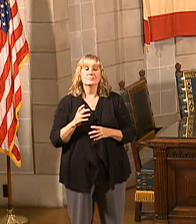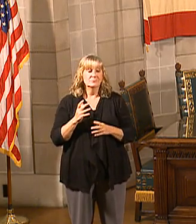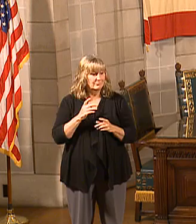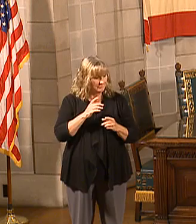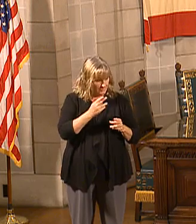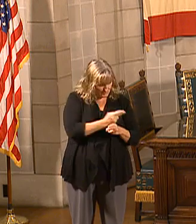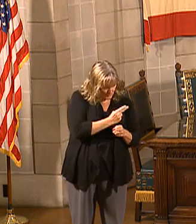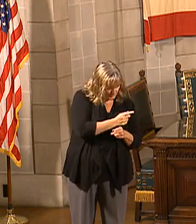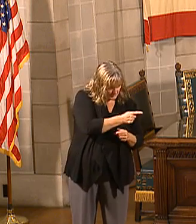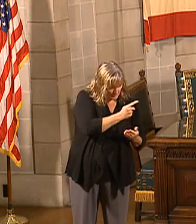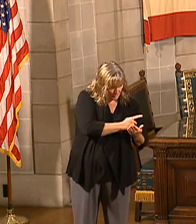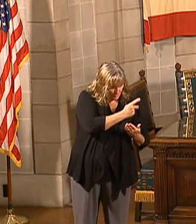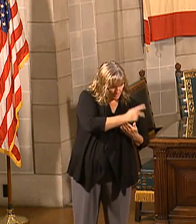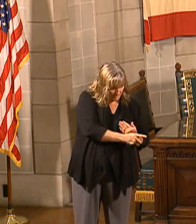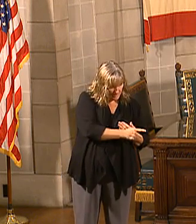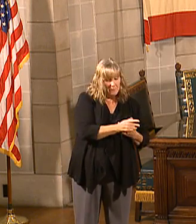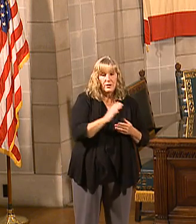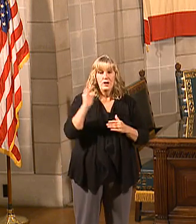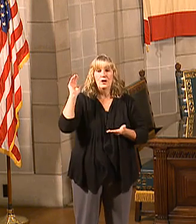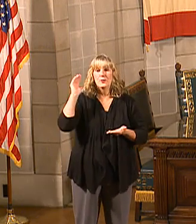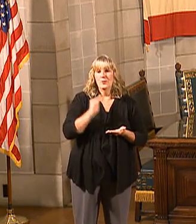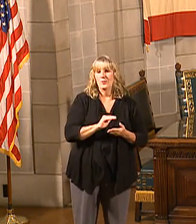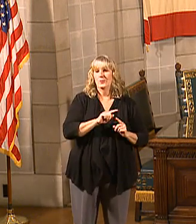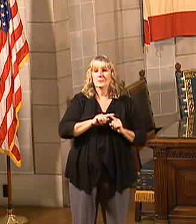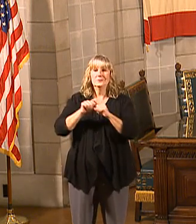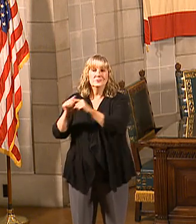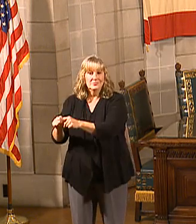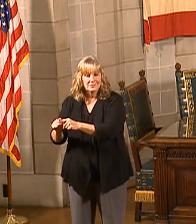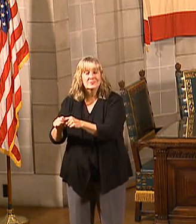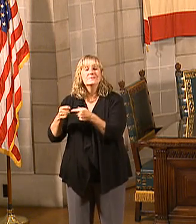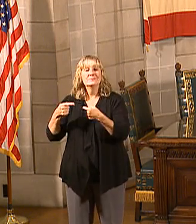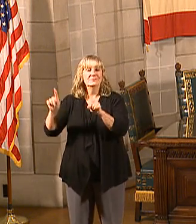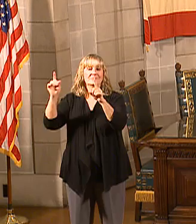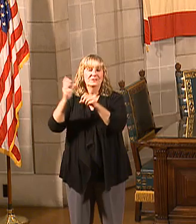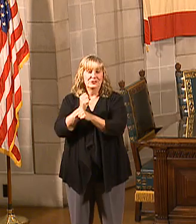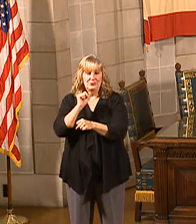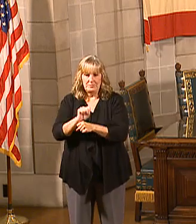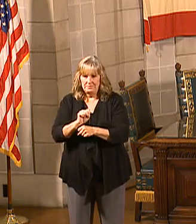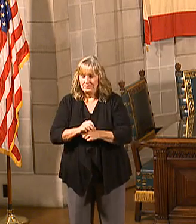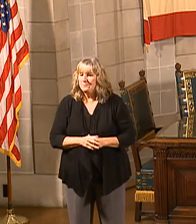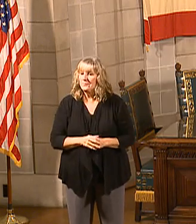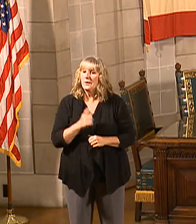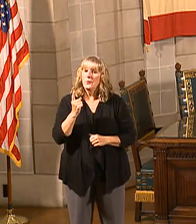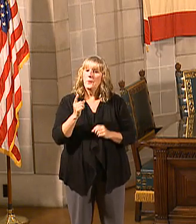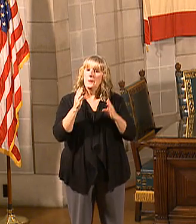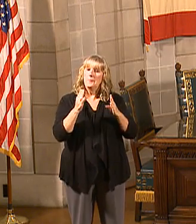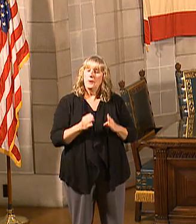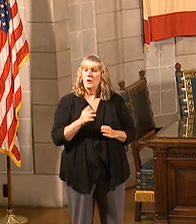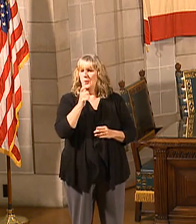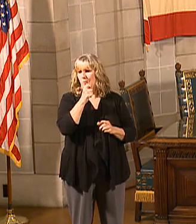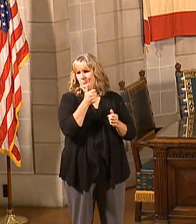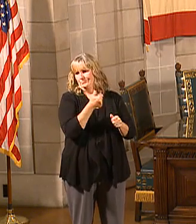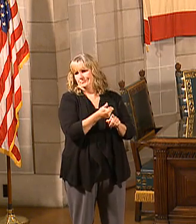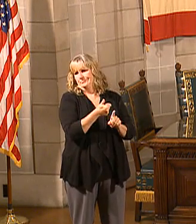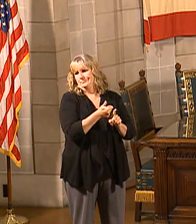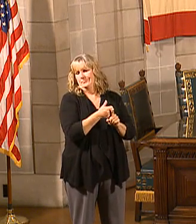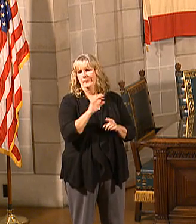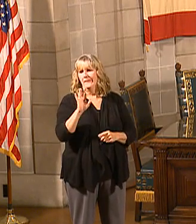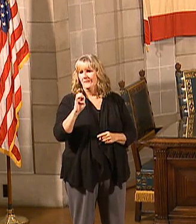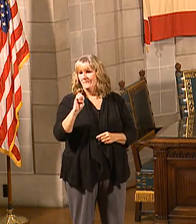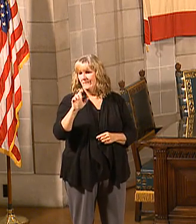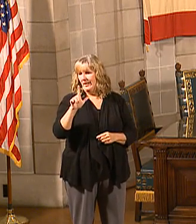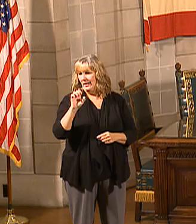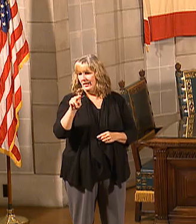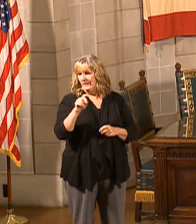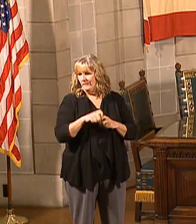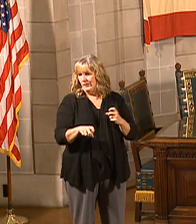on the SNAP program. We had one individual who was a felon who had just gotten out of prison